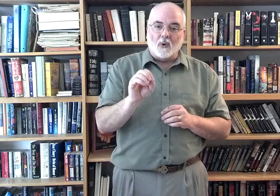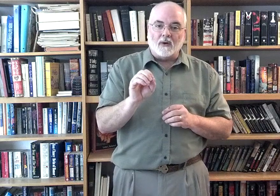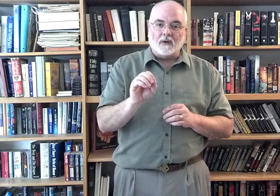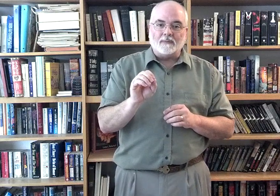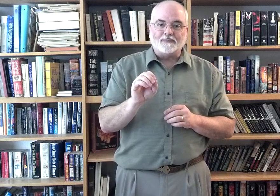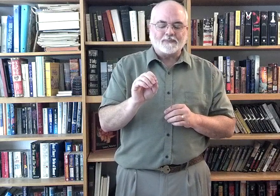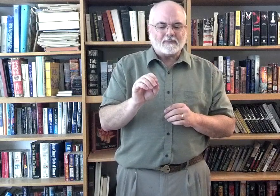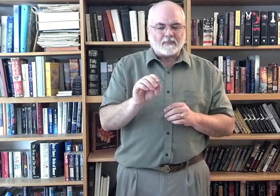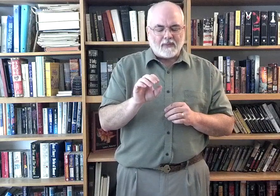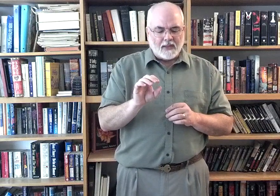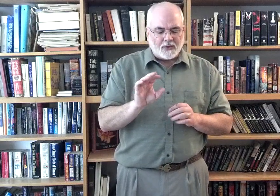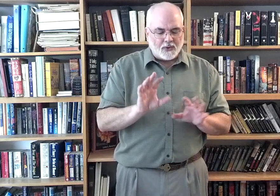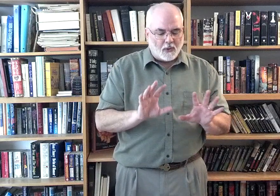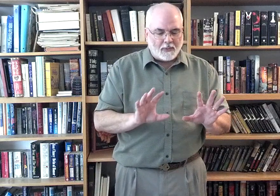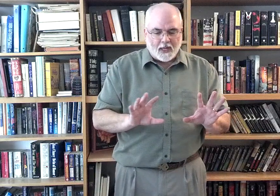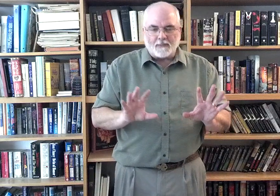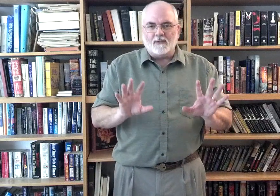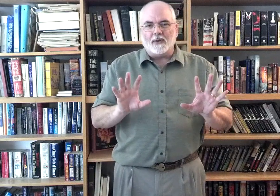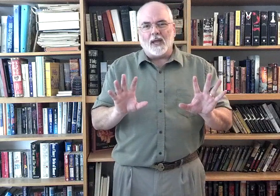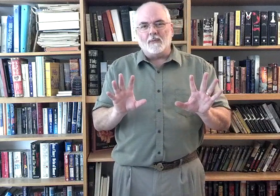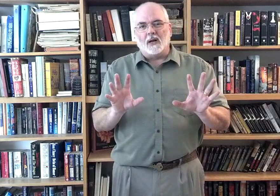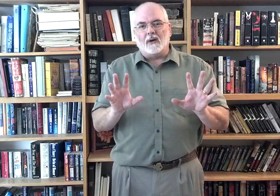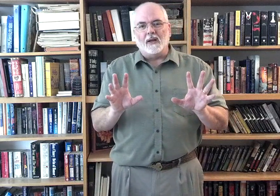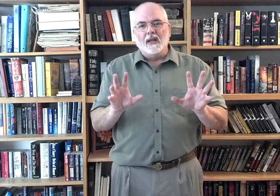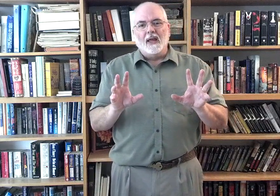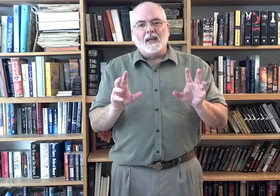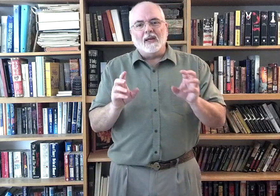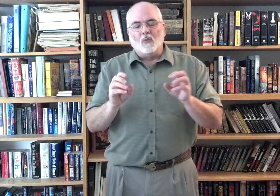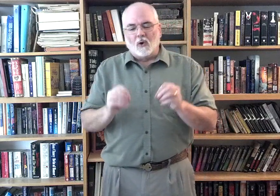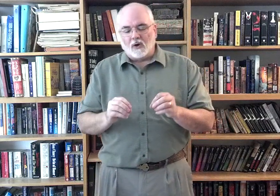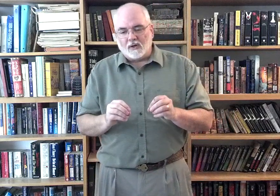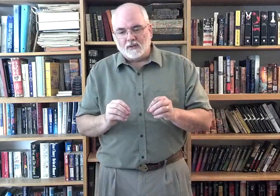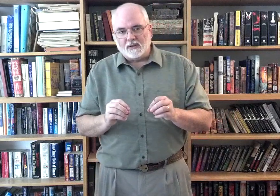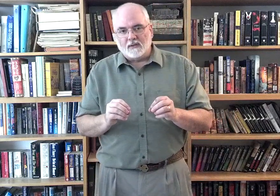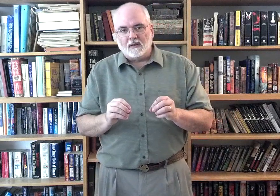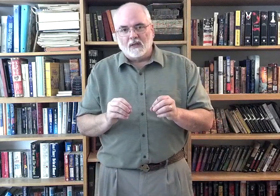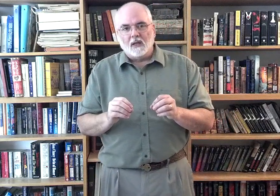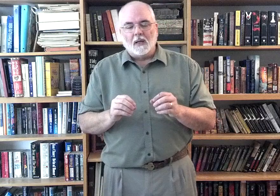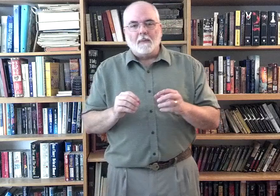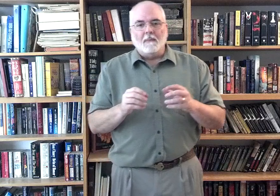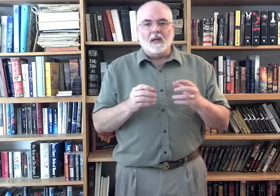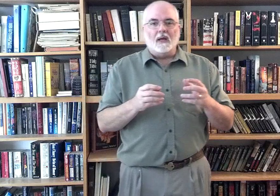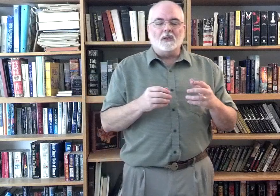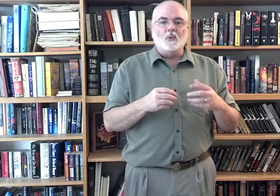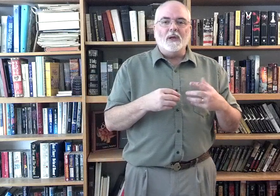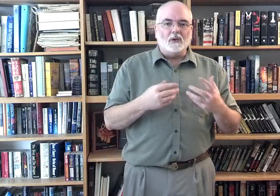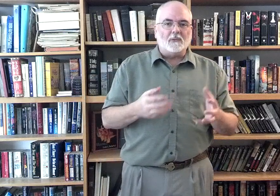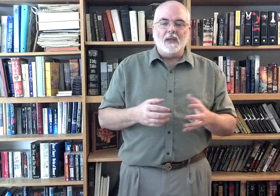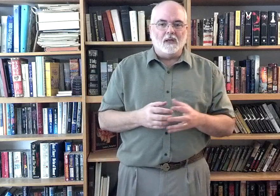important that you don't pick up the vocabulary in words, because we don't speak in